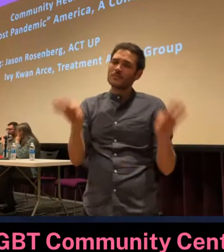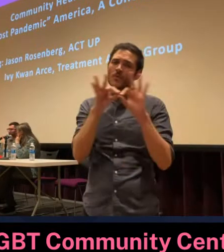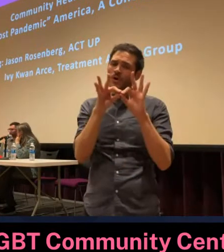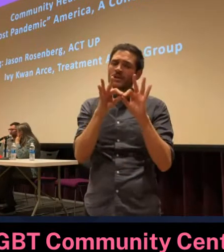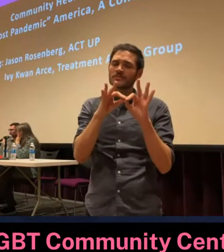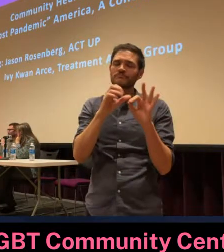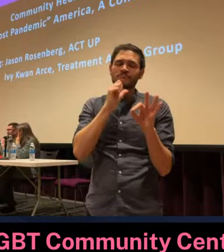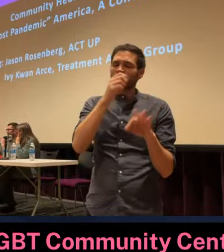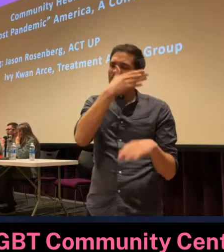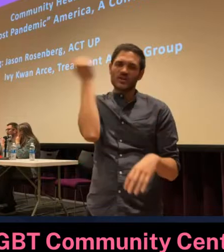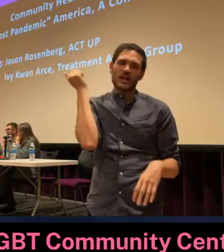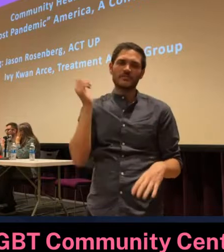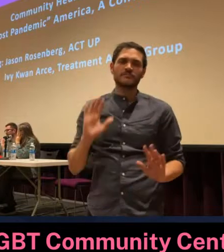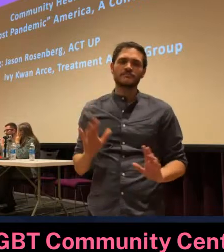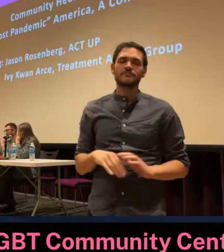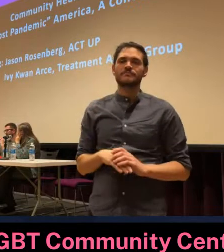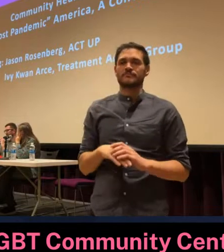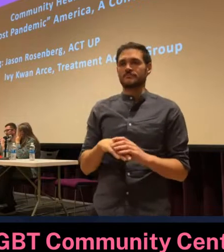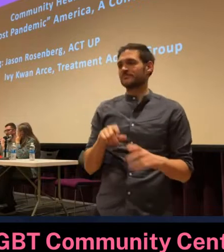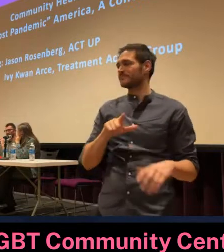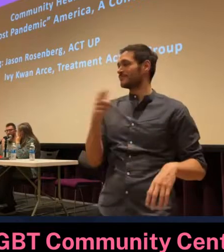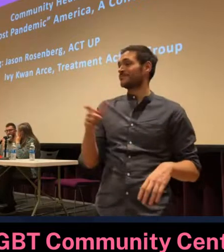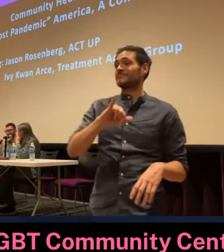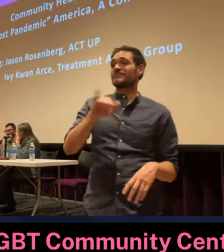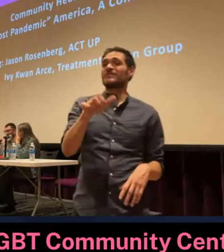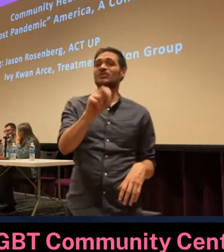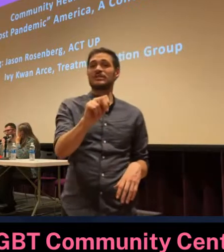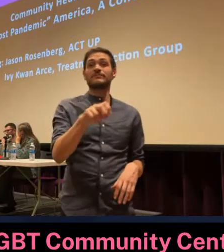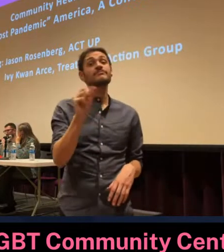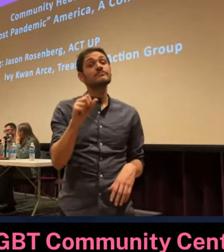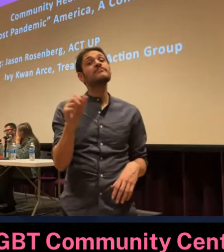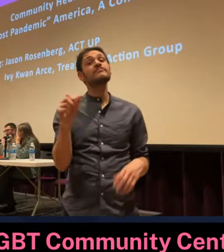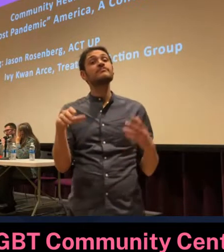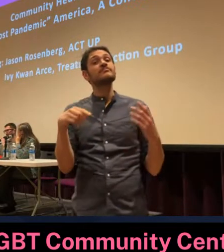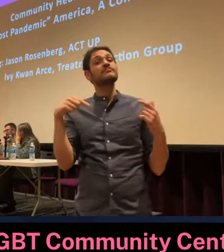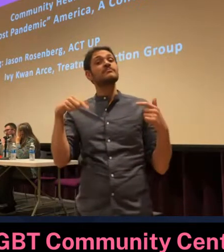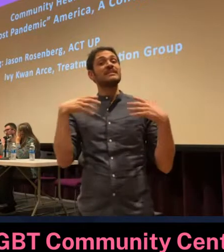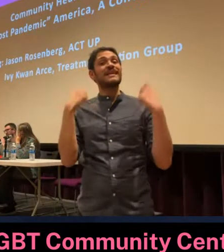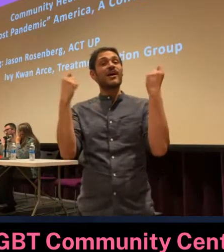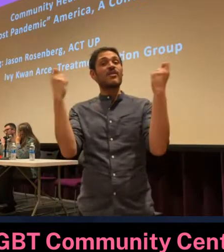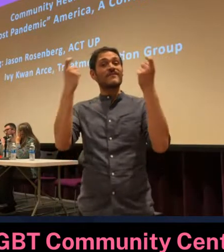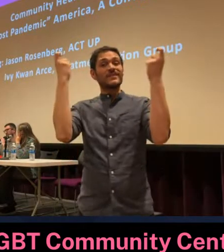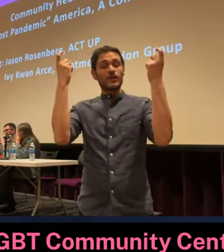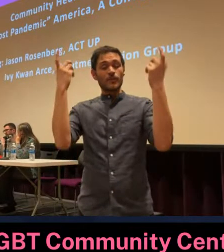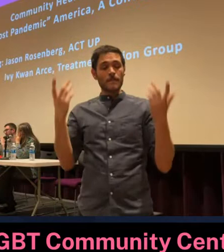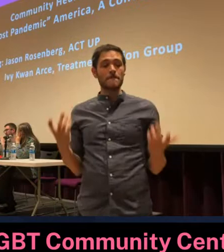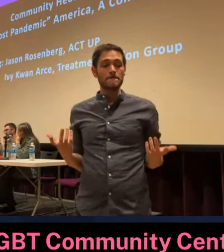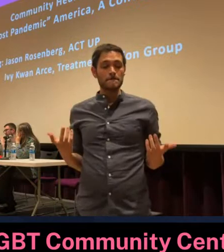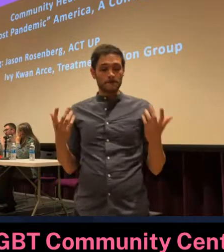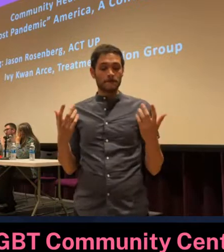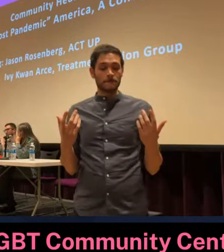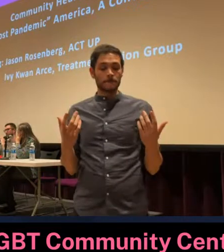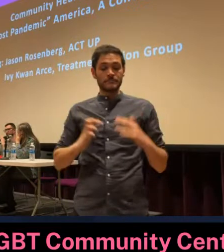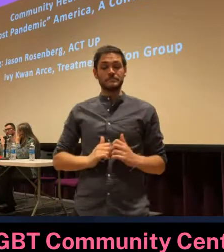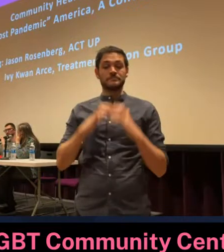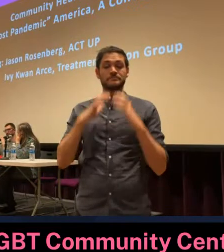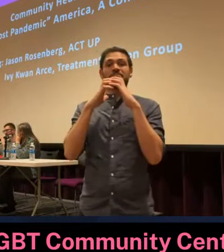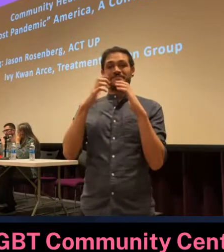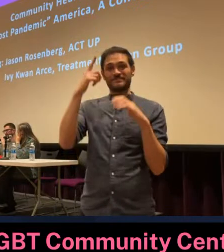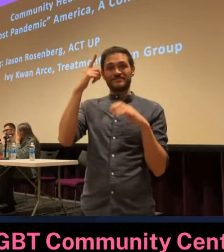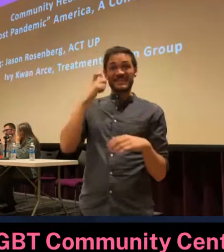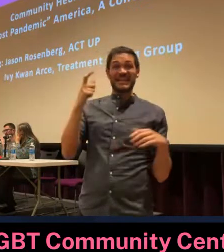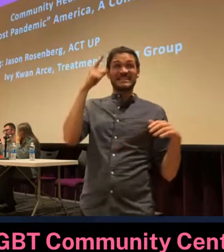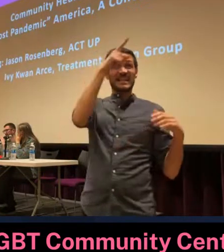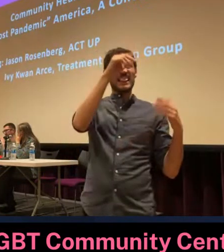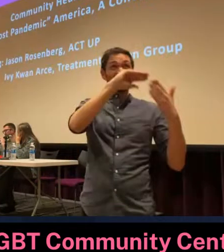Yeah, and I think that's this healthcare was birthed out of failures of the